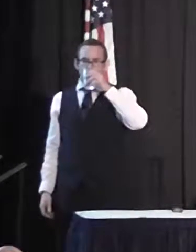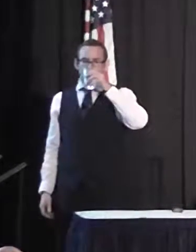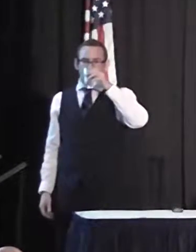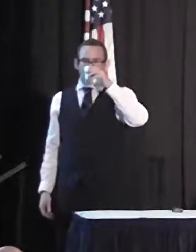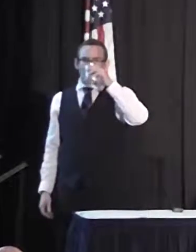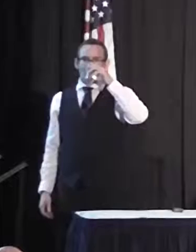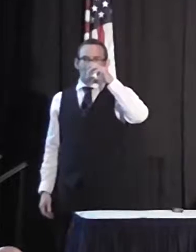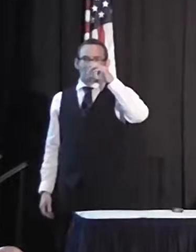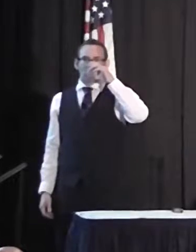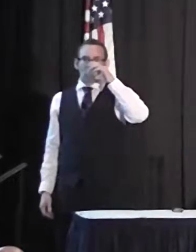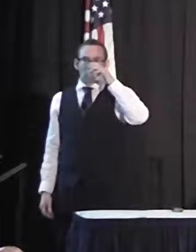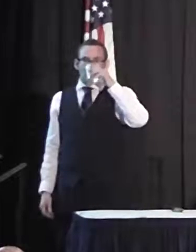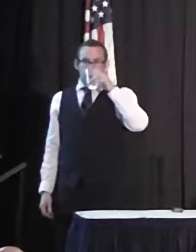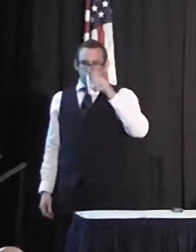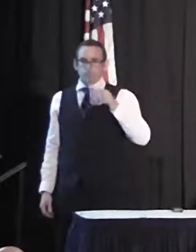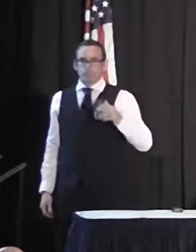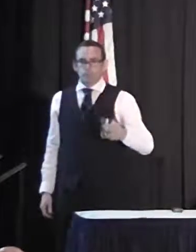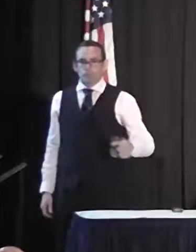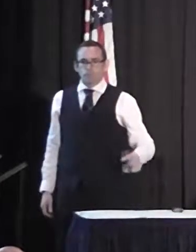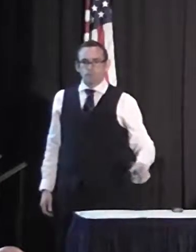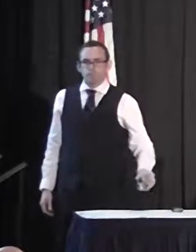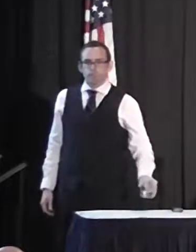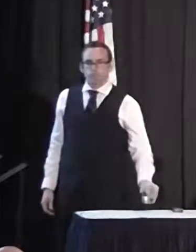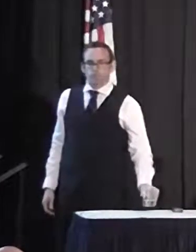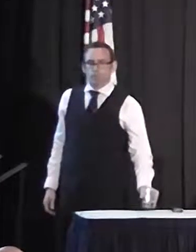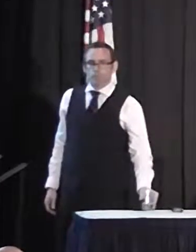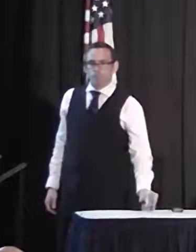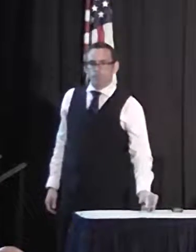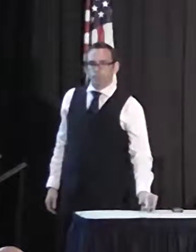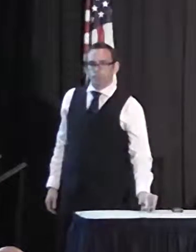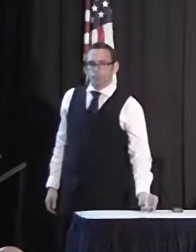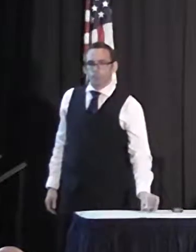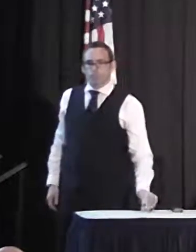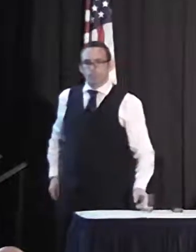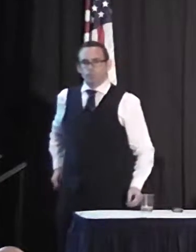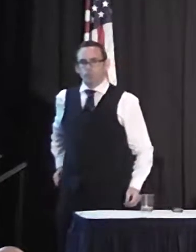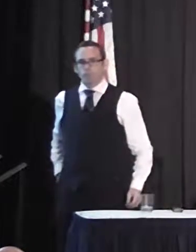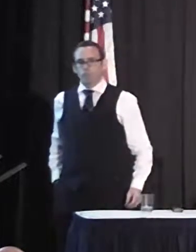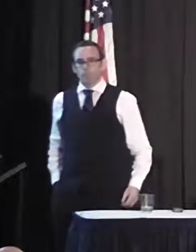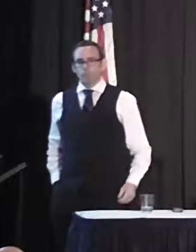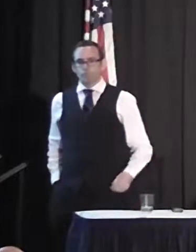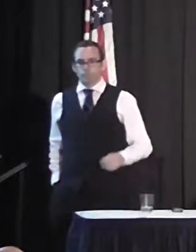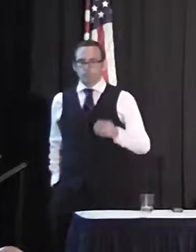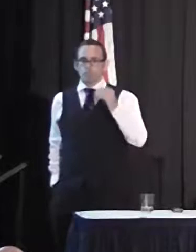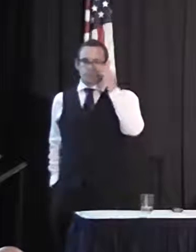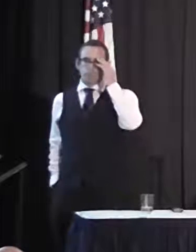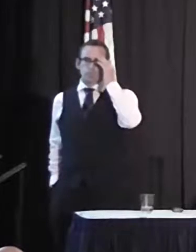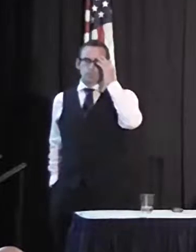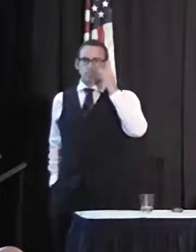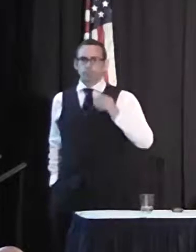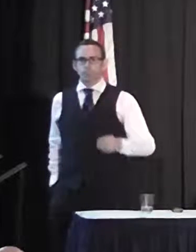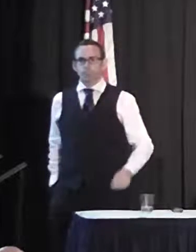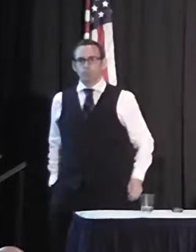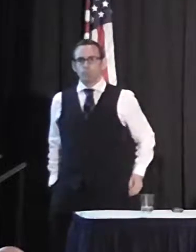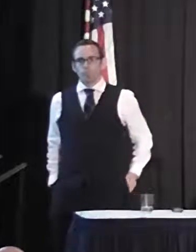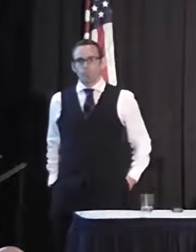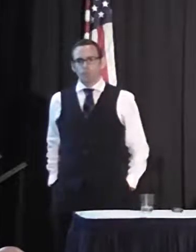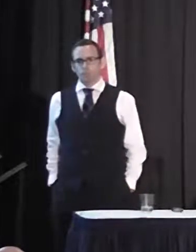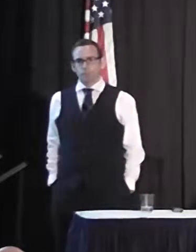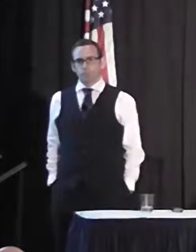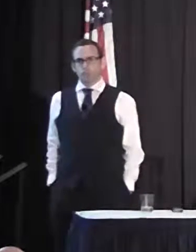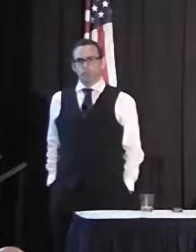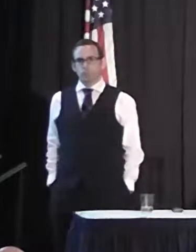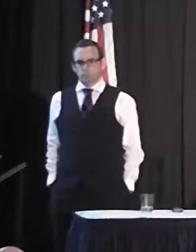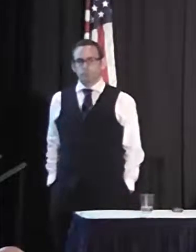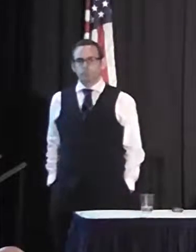export terminals being built. I saw an article this morning that I think conjectured there are only going to be 5 of the actual terminals built.